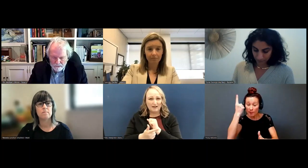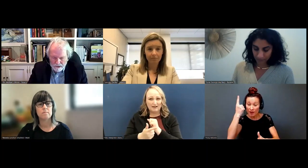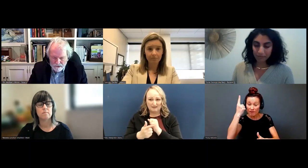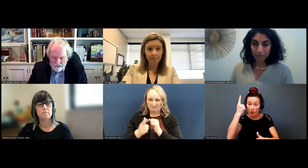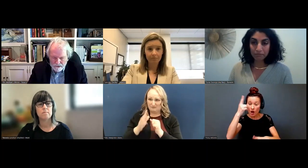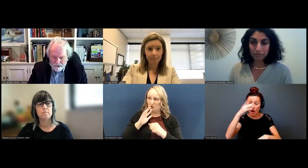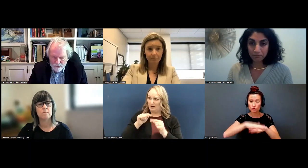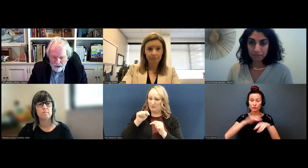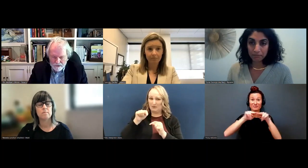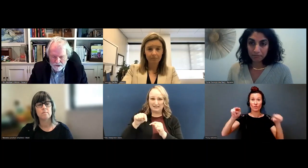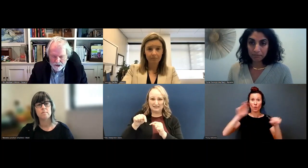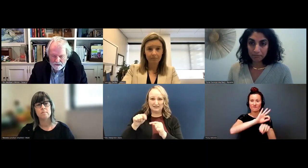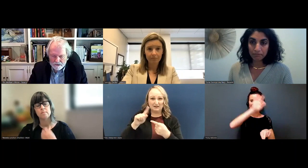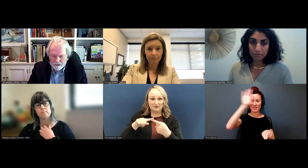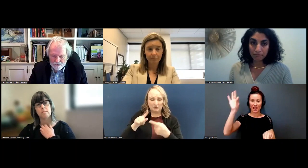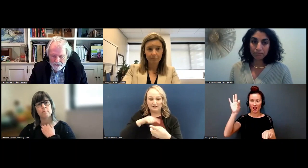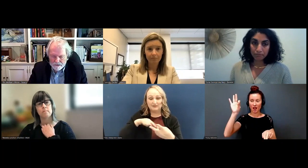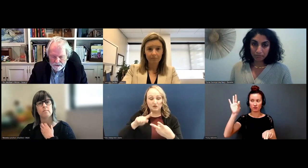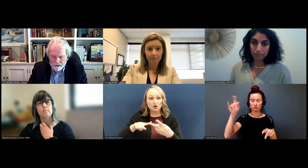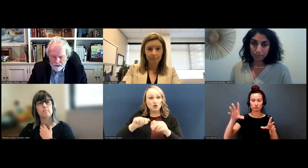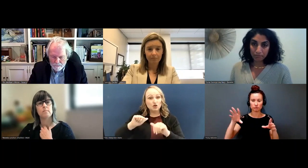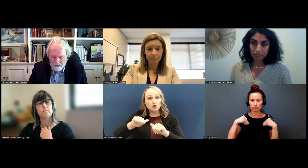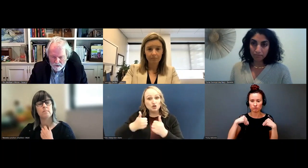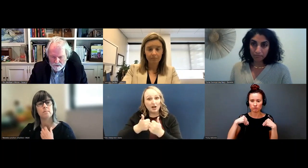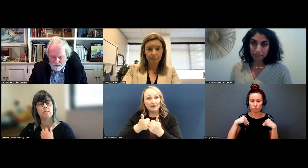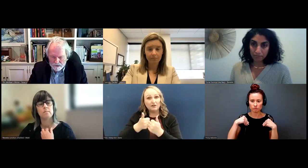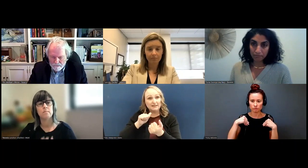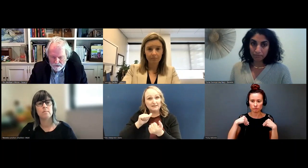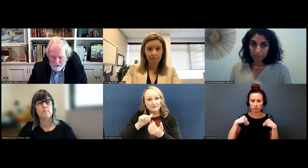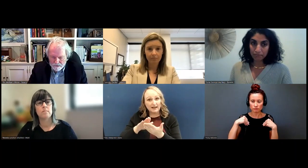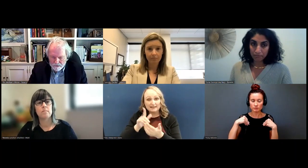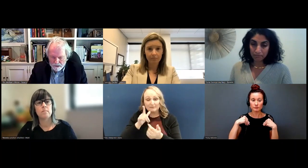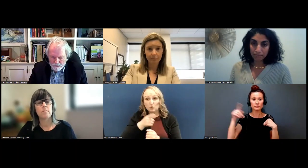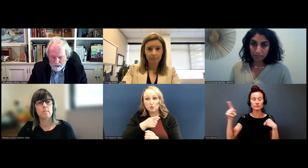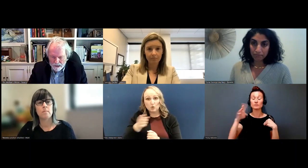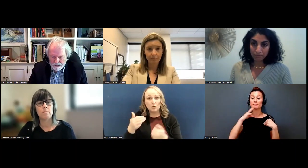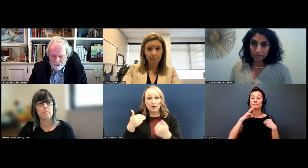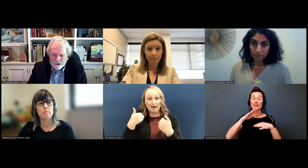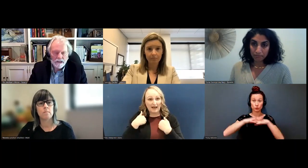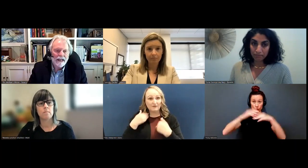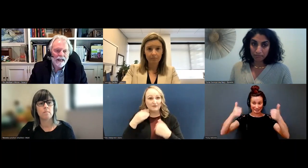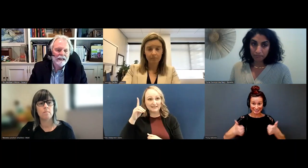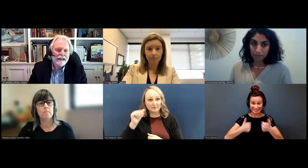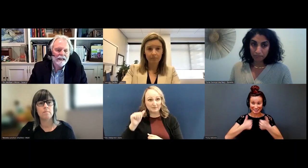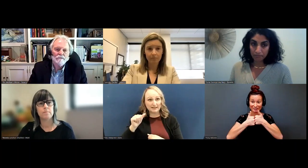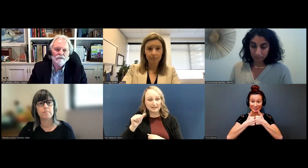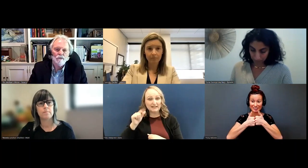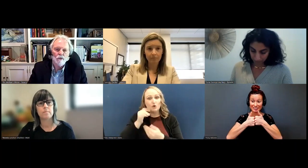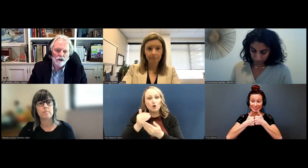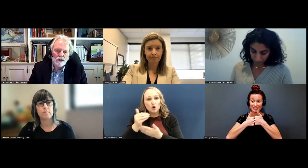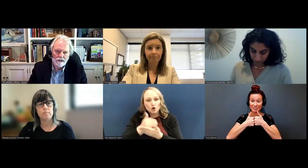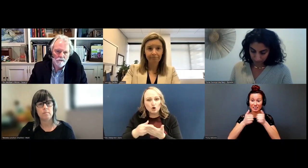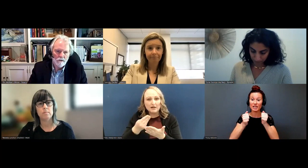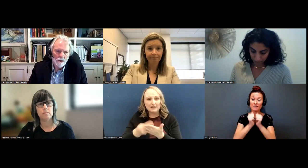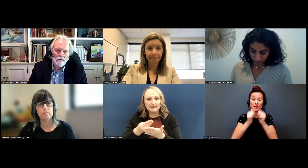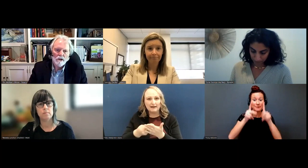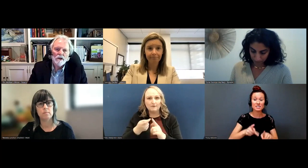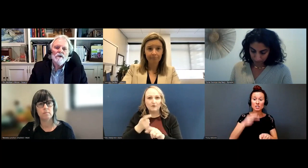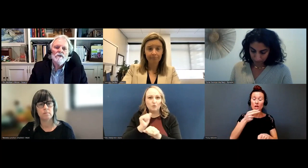The next one they add is the challenges faced by those living with a disability in earning an income from